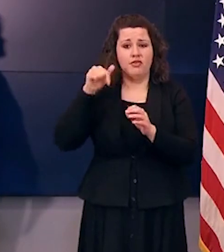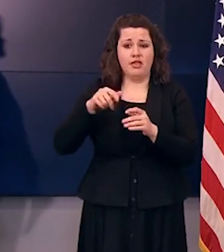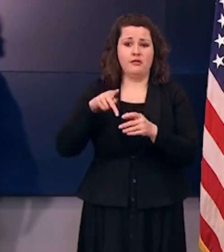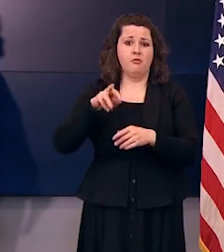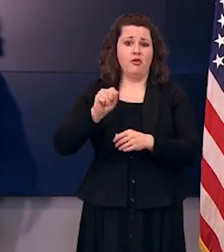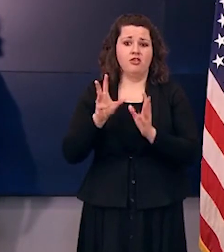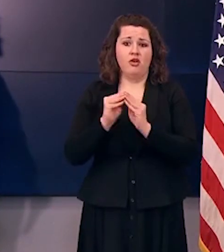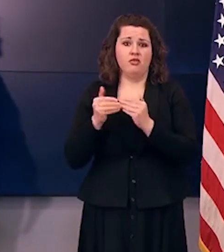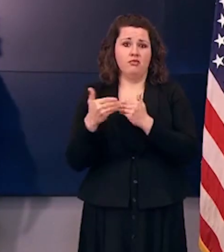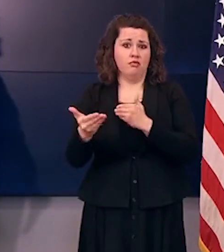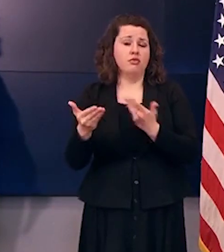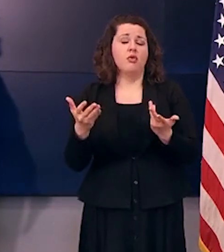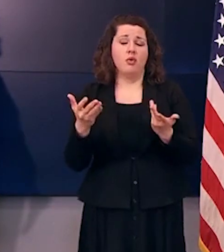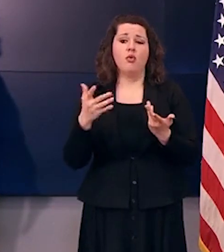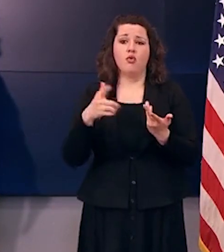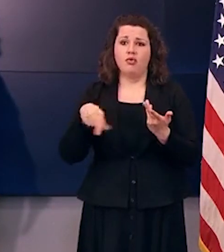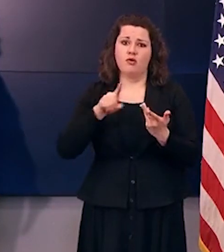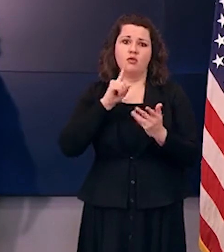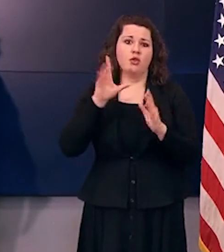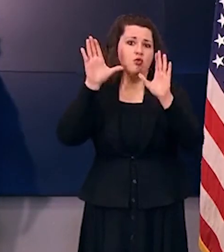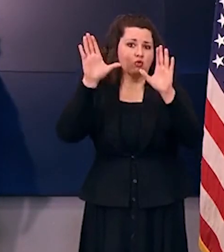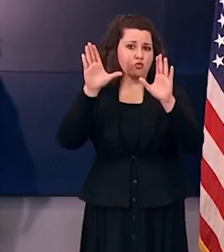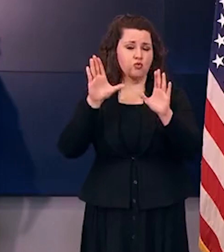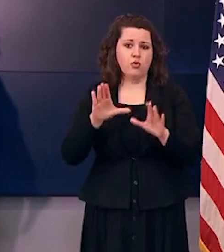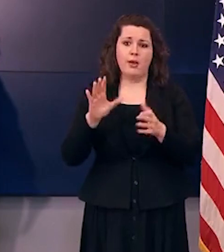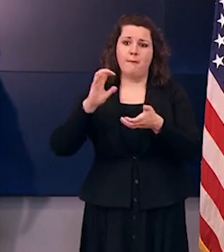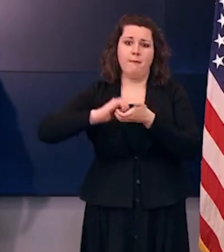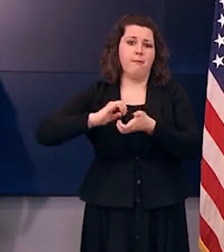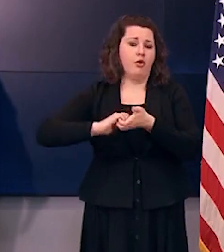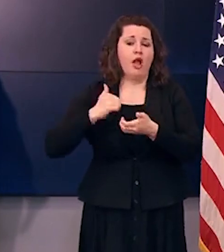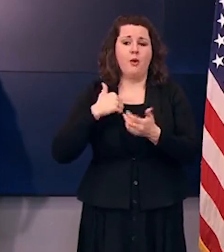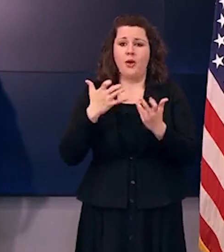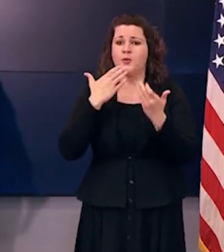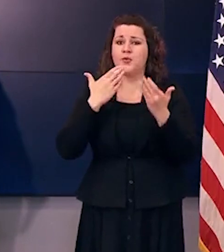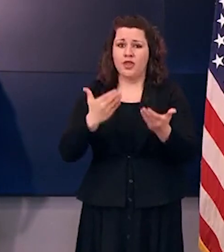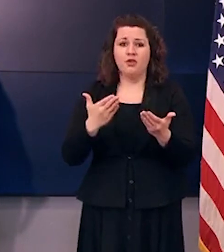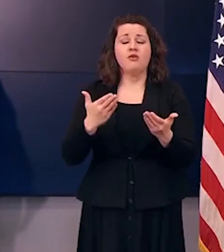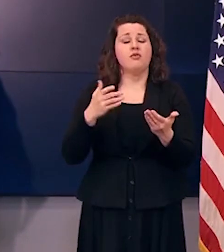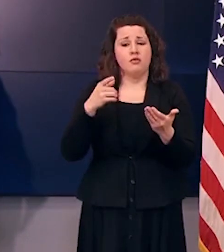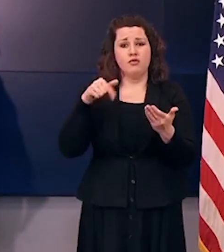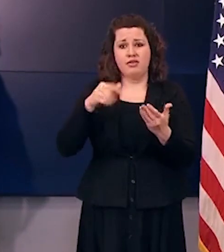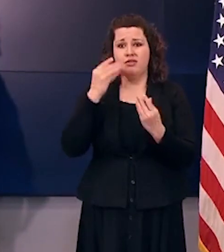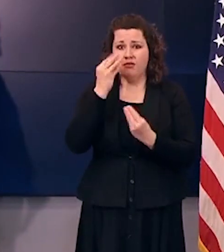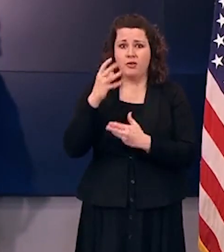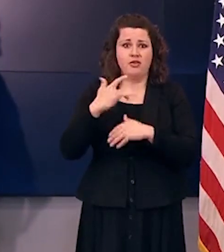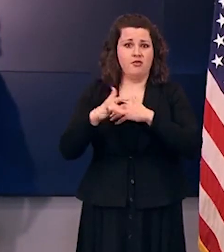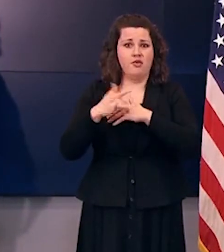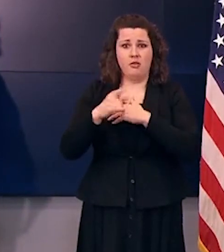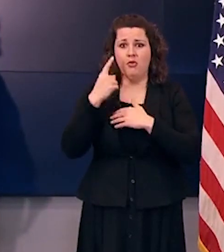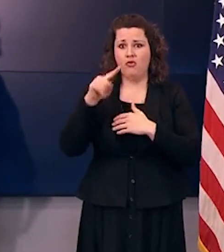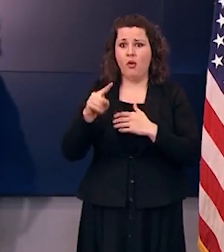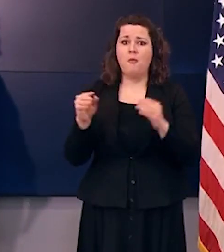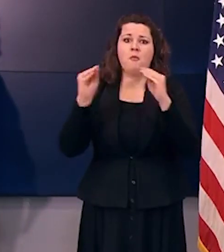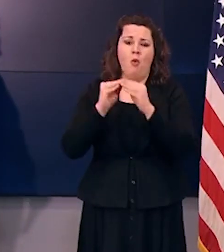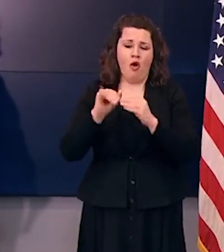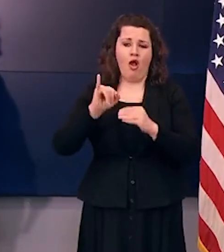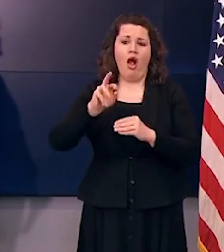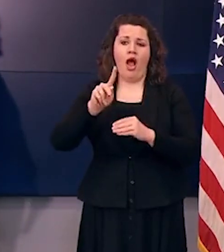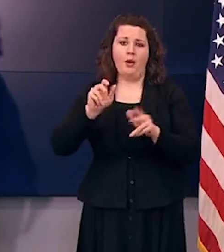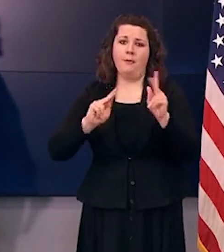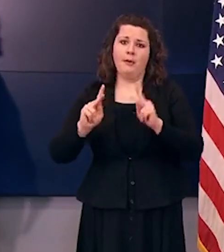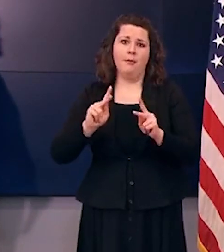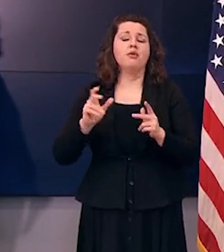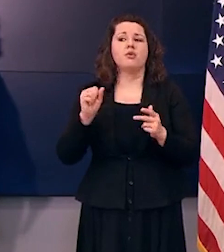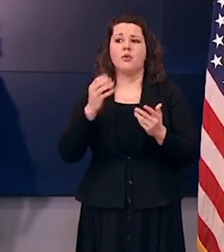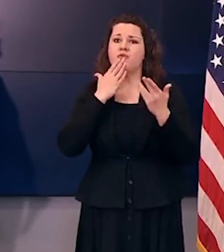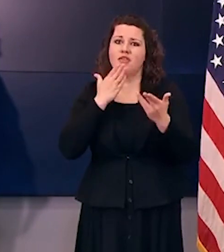going forward. So they have been an incredible partner, and I just want to thank you for making this information available to even more Iowans. So thank you